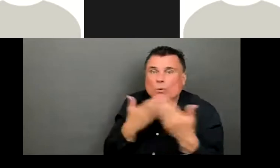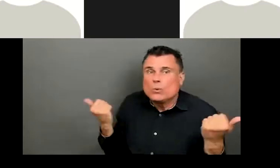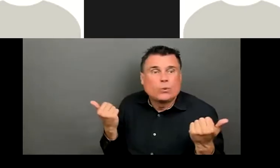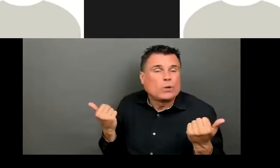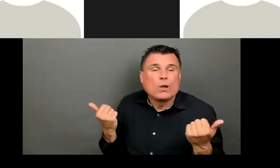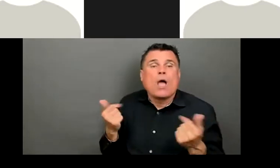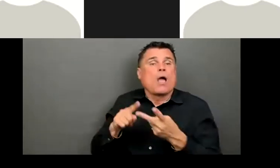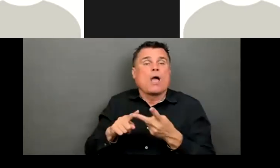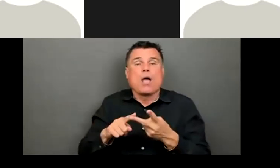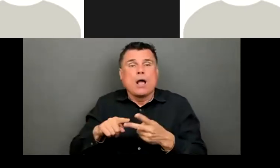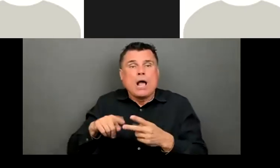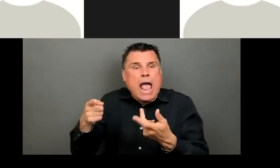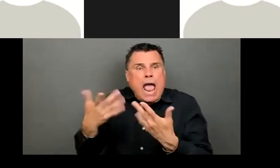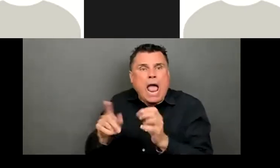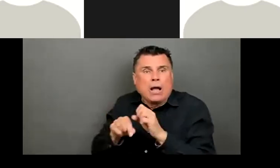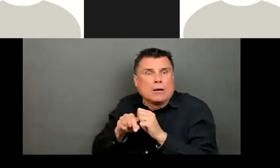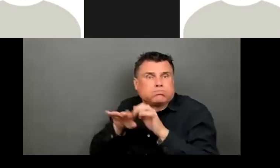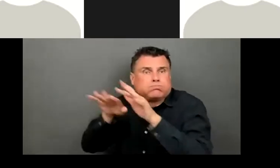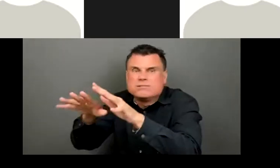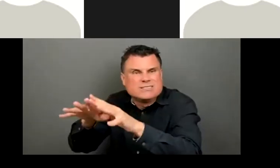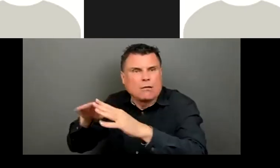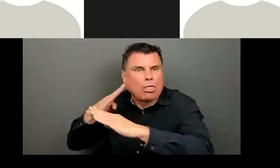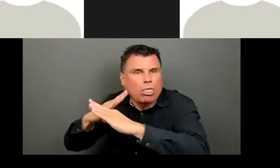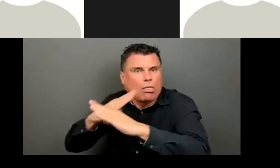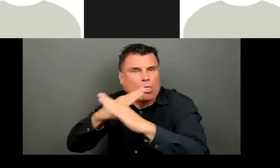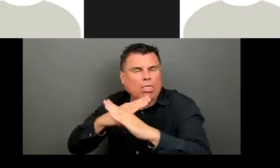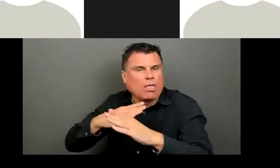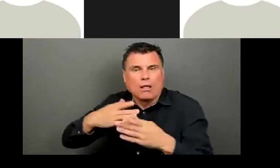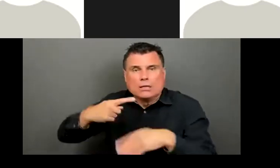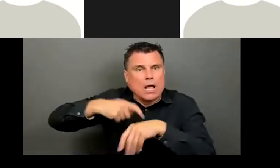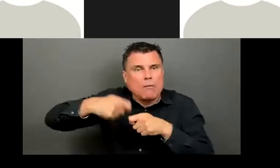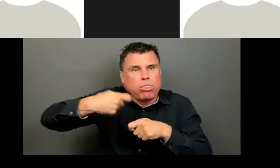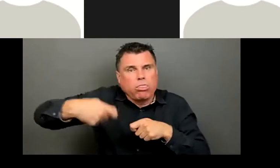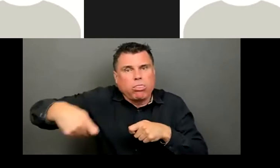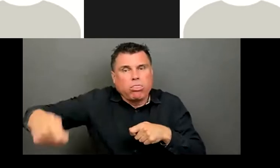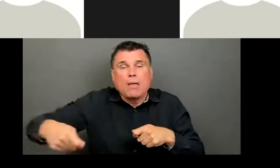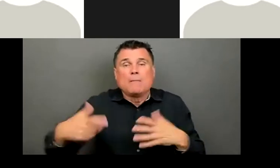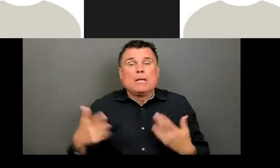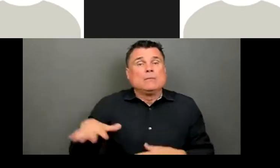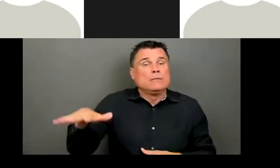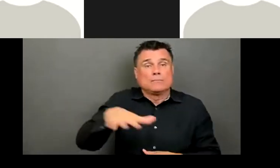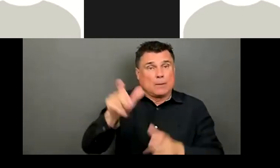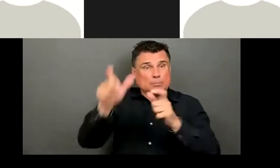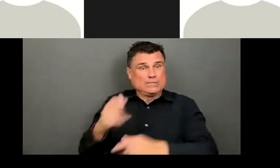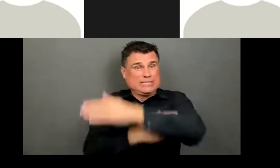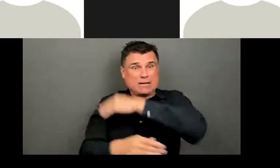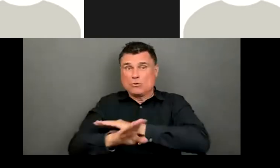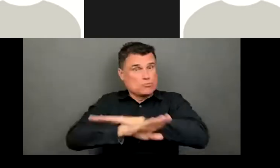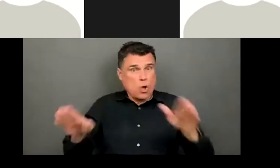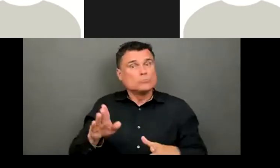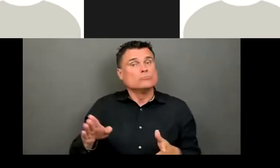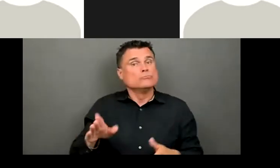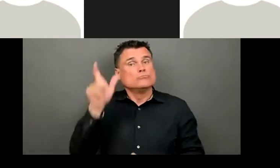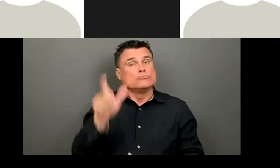Even normal people having no disability, they don't believe on the news or on their agencies. And they believe